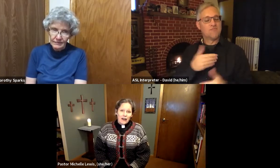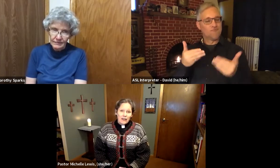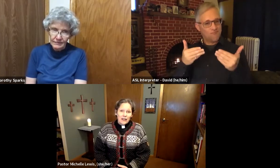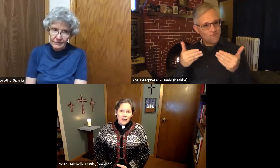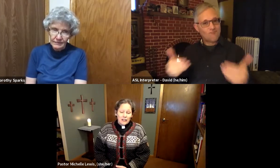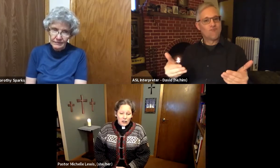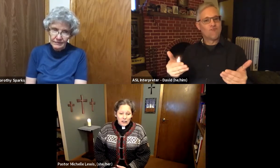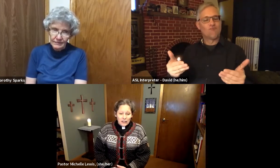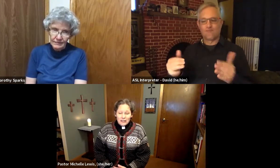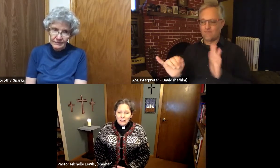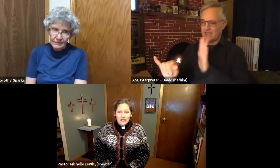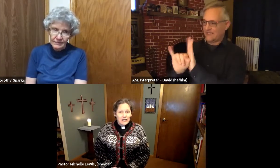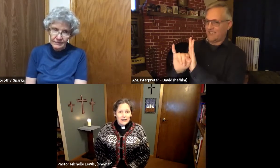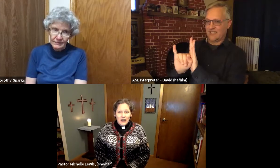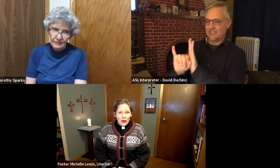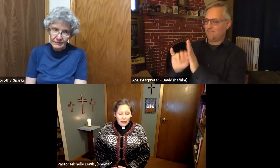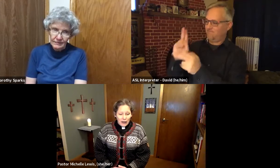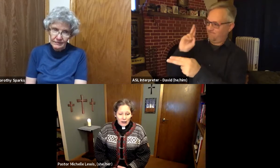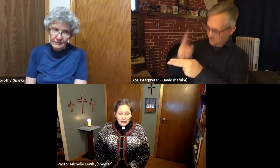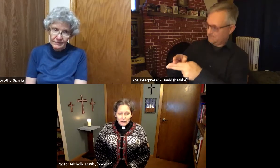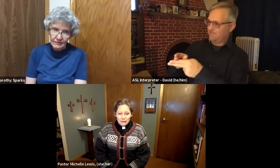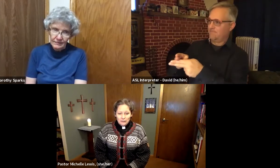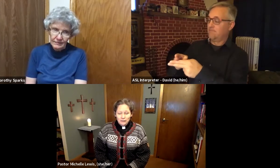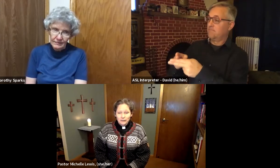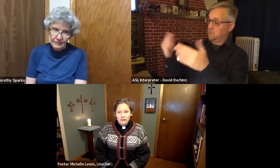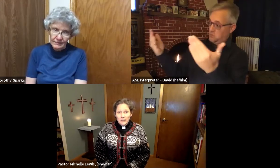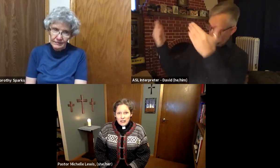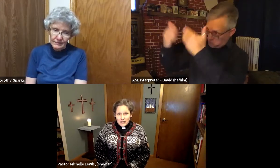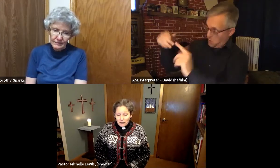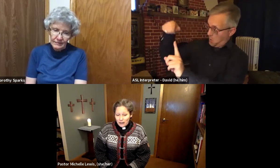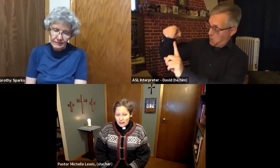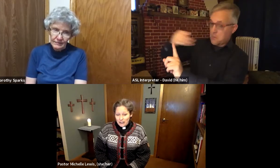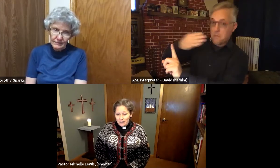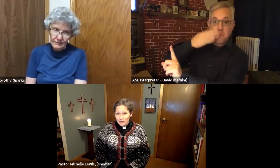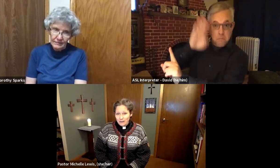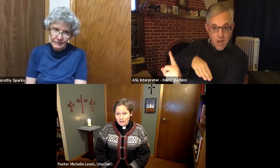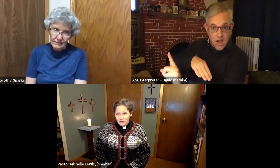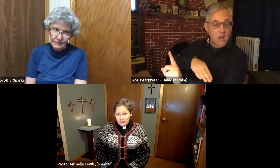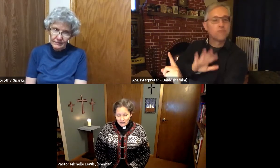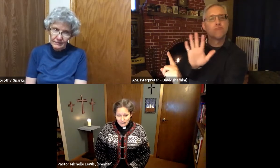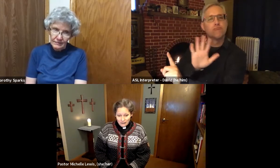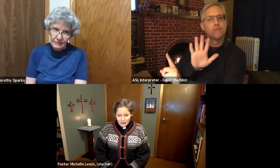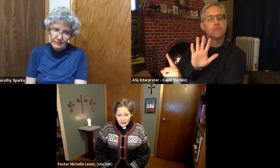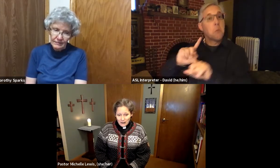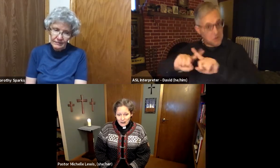we identify that darkness is not bad. It is different.